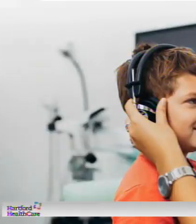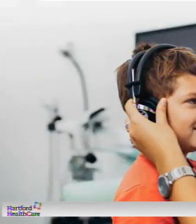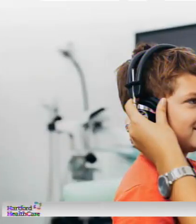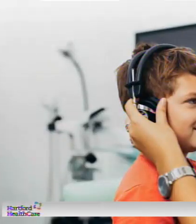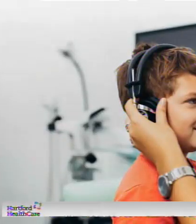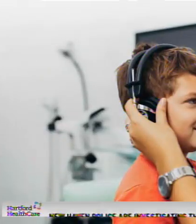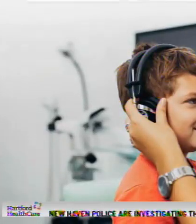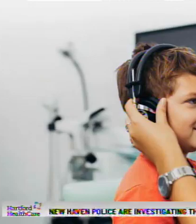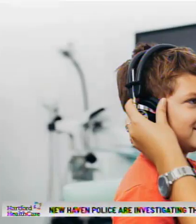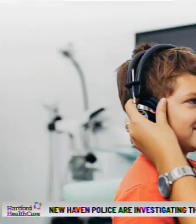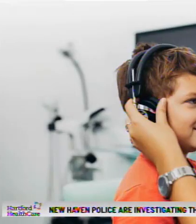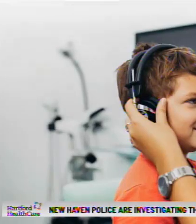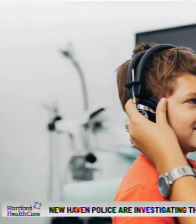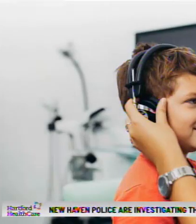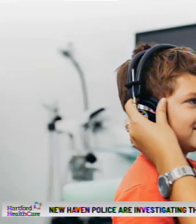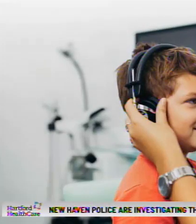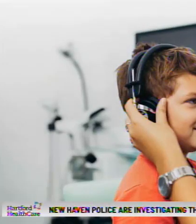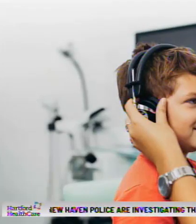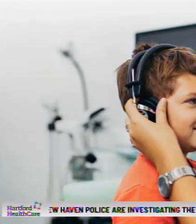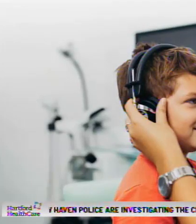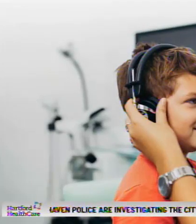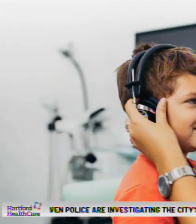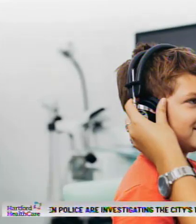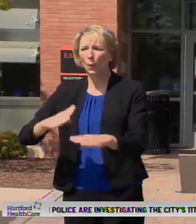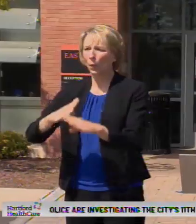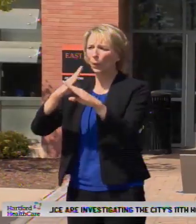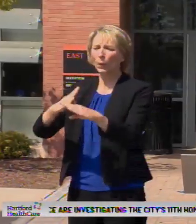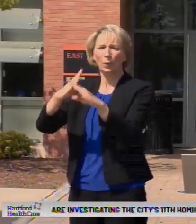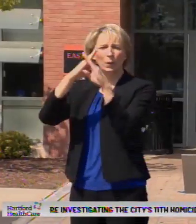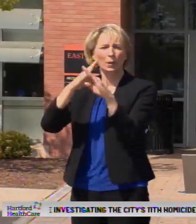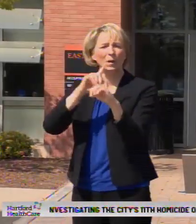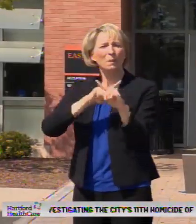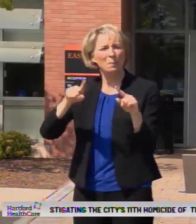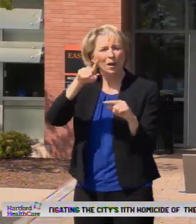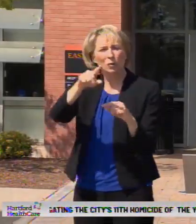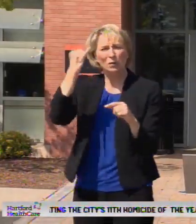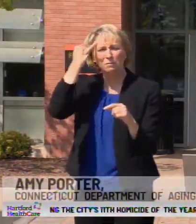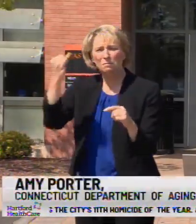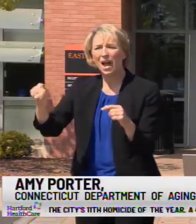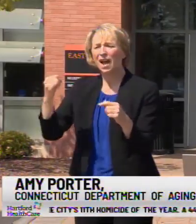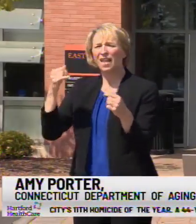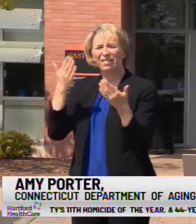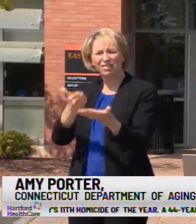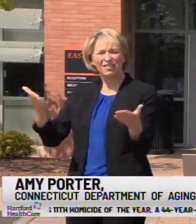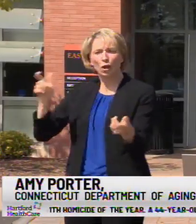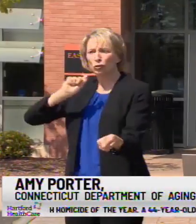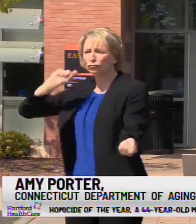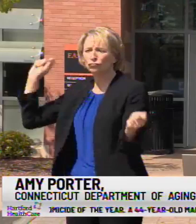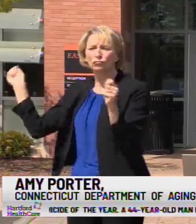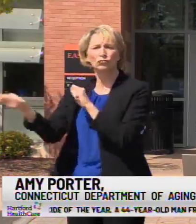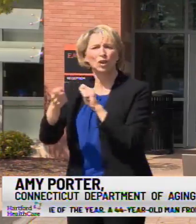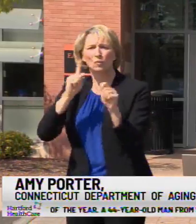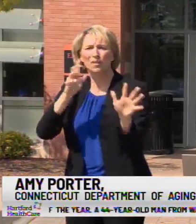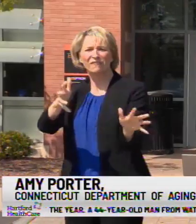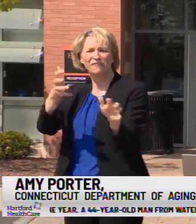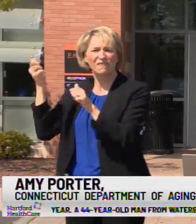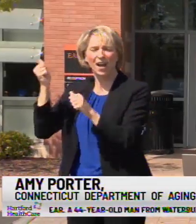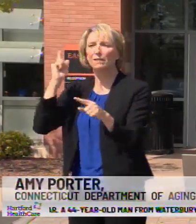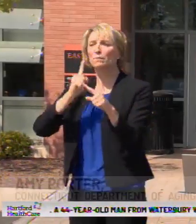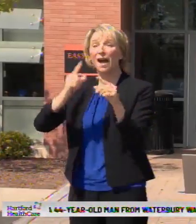communication. If you think about how quickly the pace changed, how quickly the information changed, when